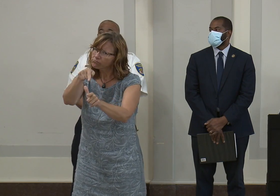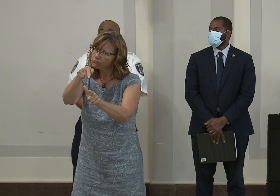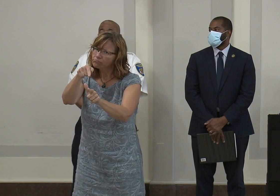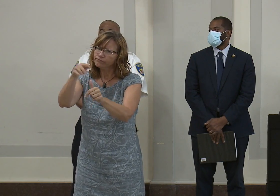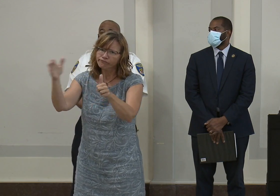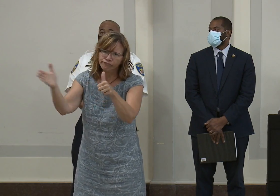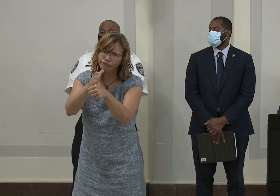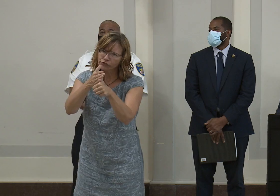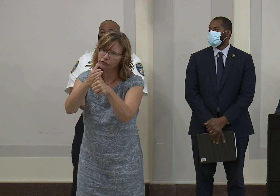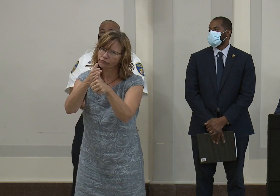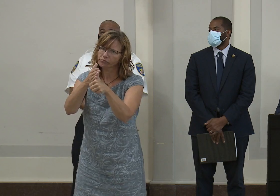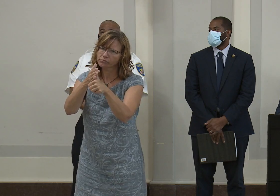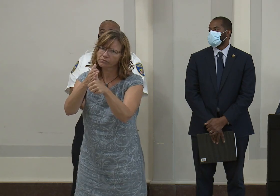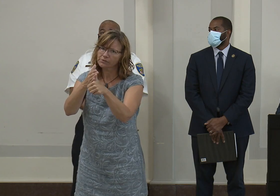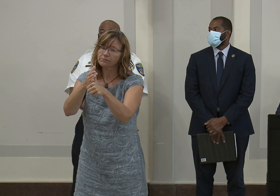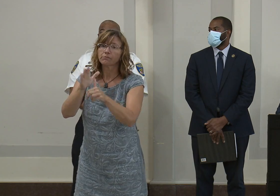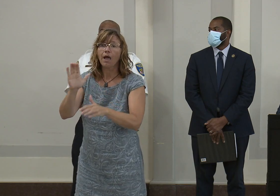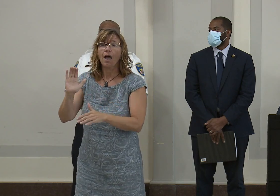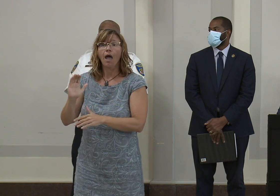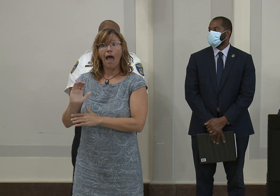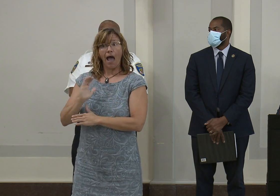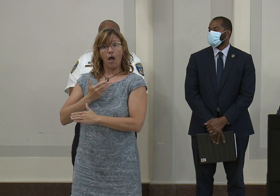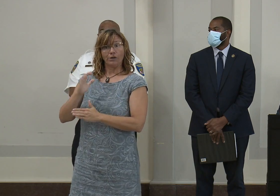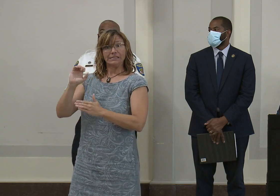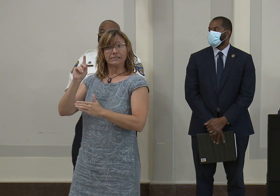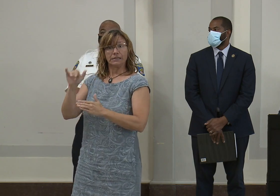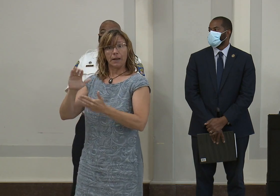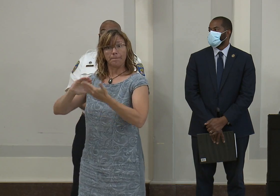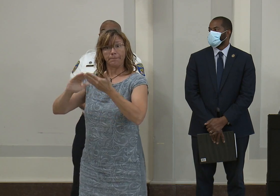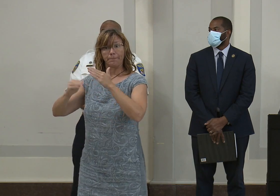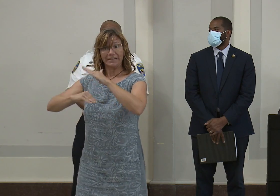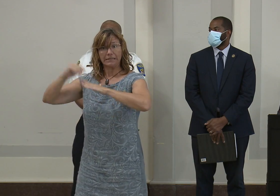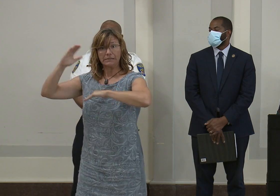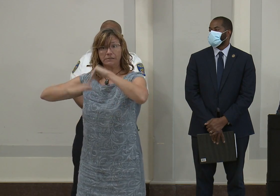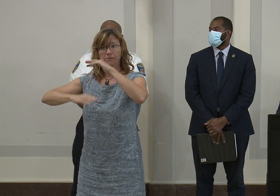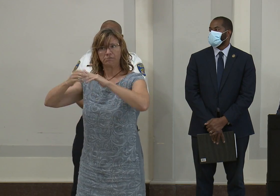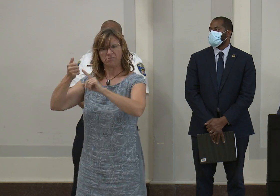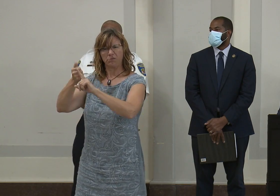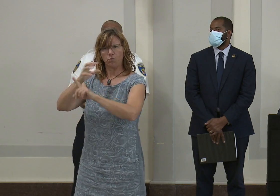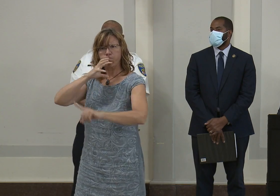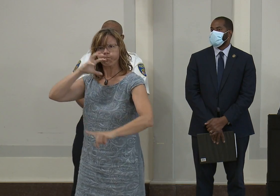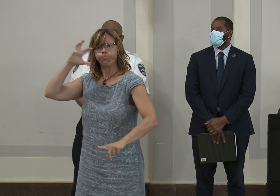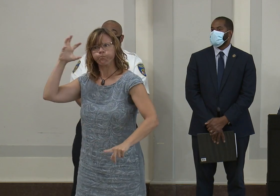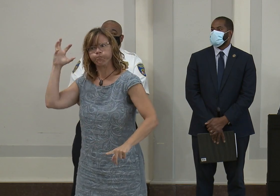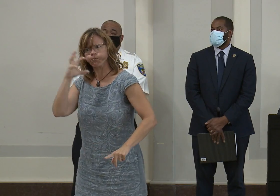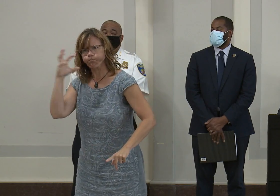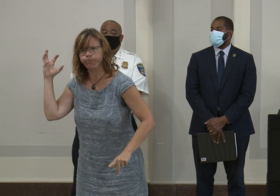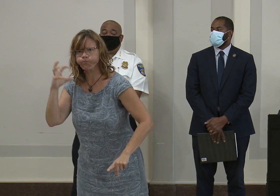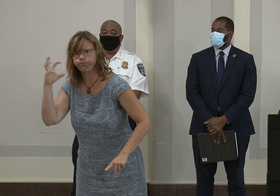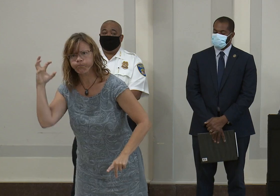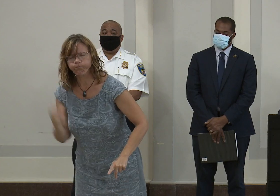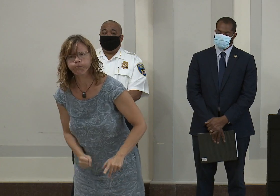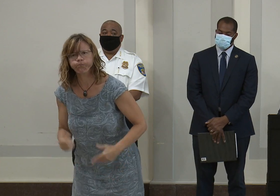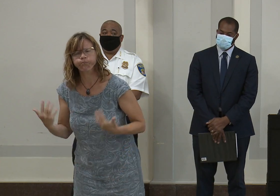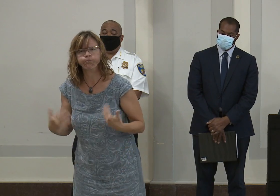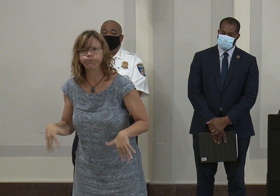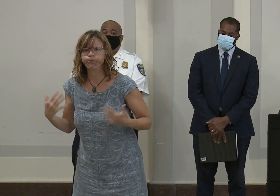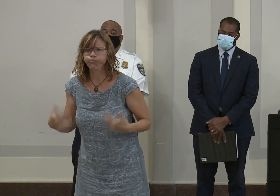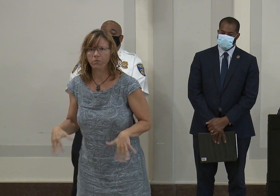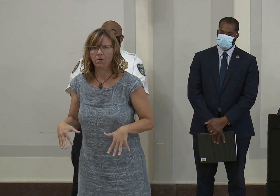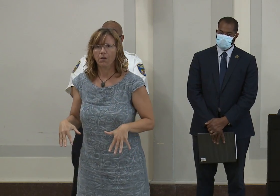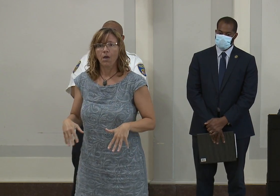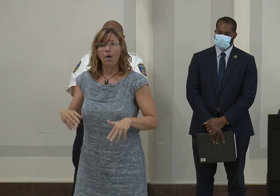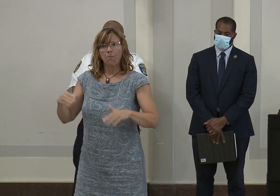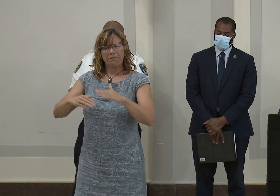buildings was built versus when the other buildings were built. And we have to make sure that things are in place, sorry about that, things are in place to make sure that people are